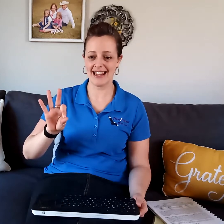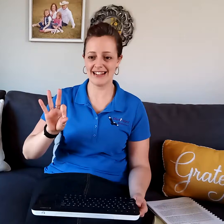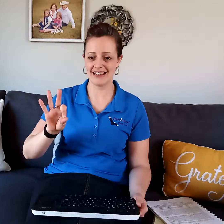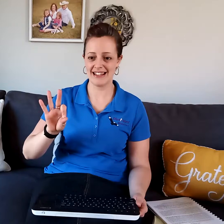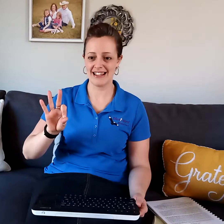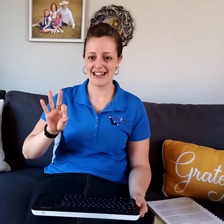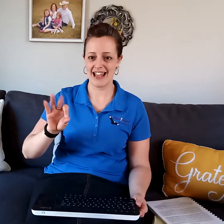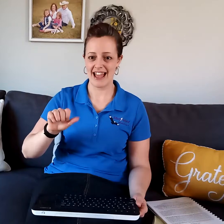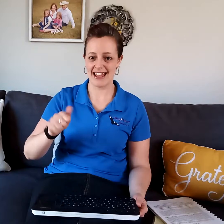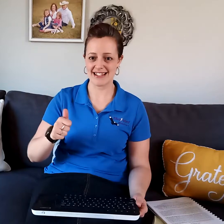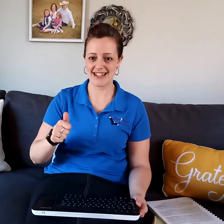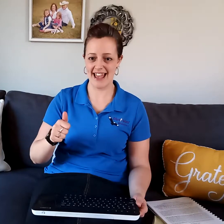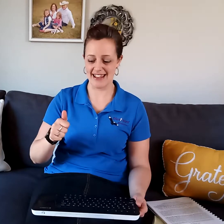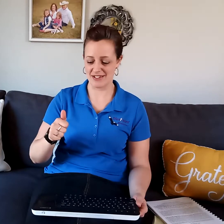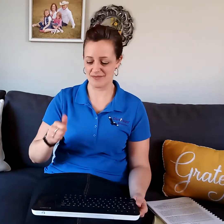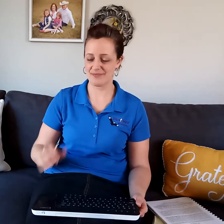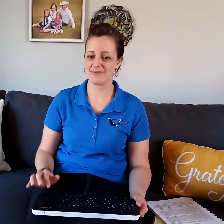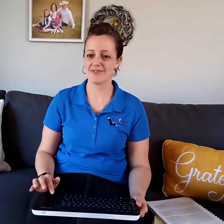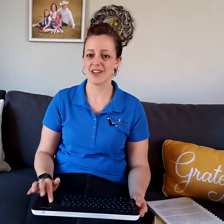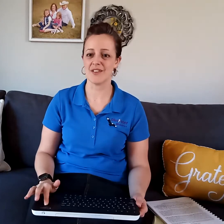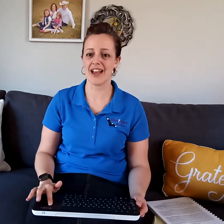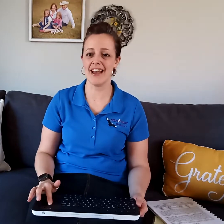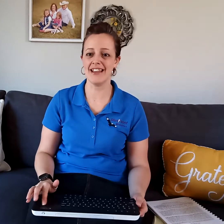9, and 10. Okay?